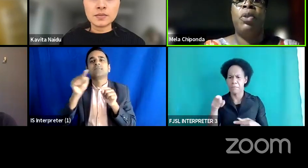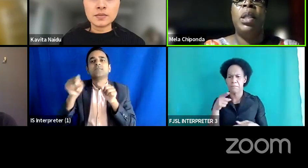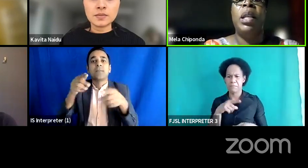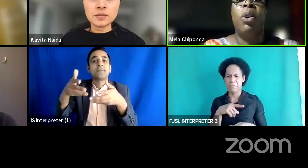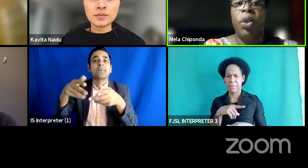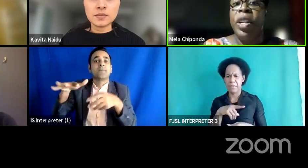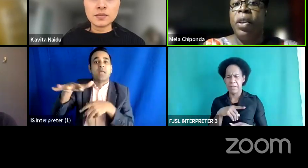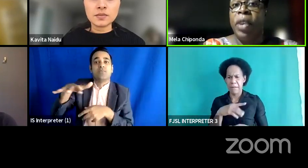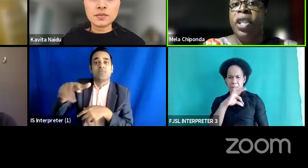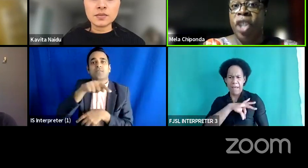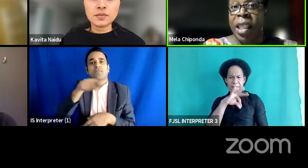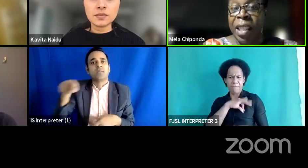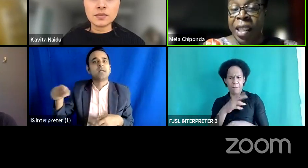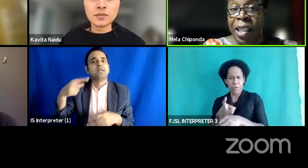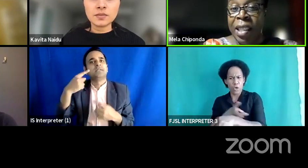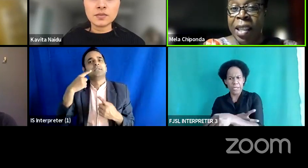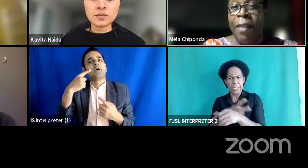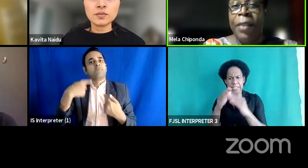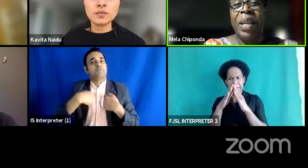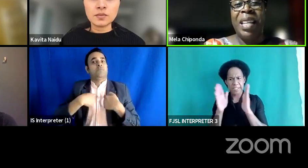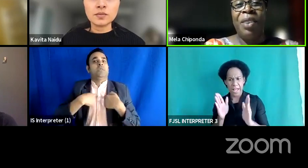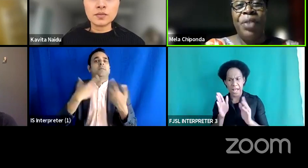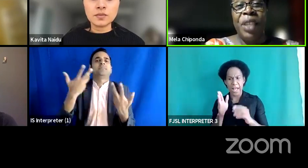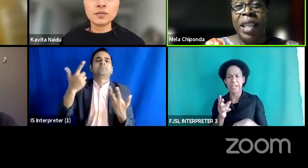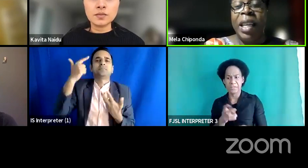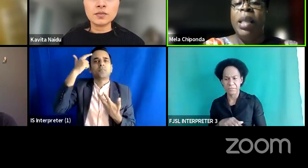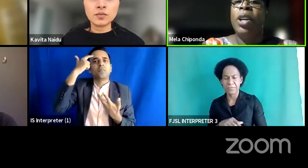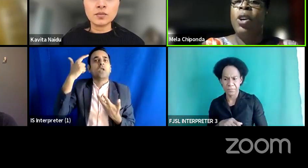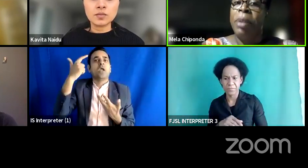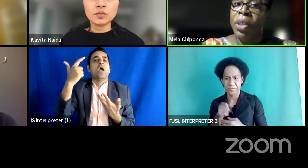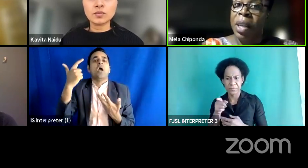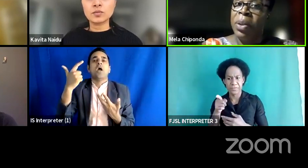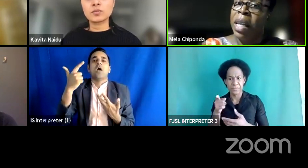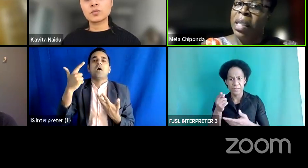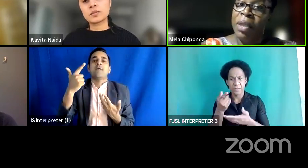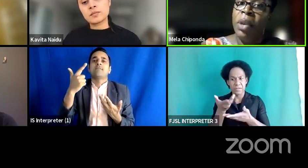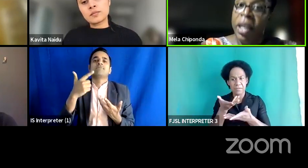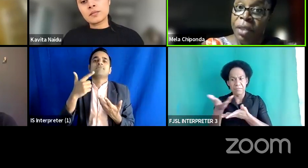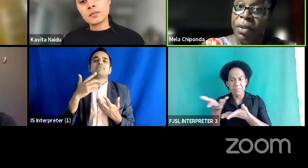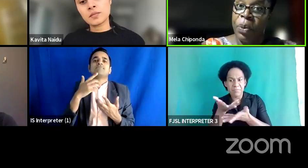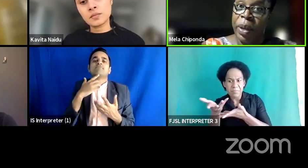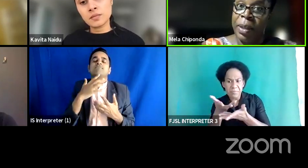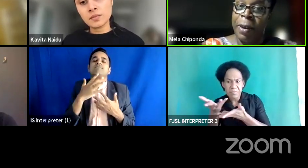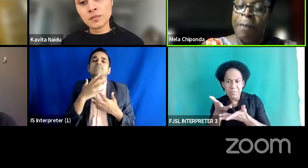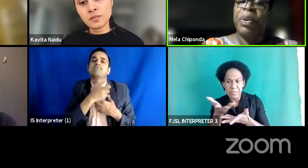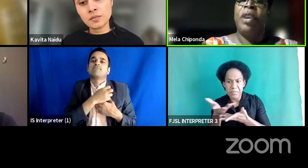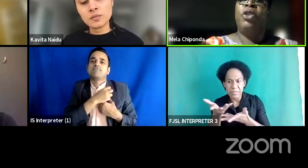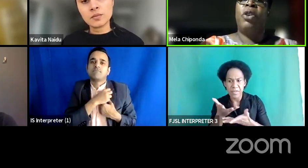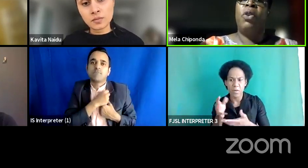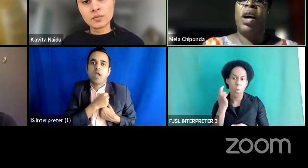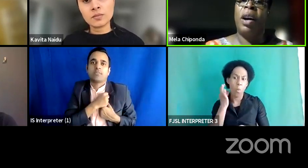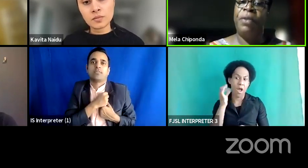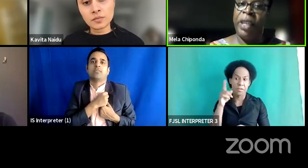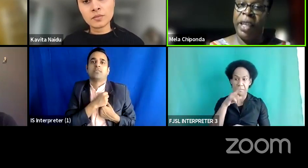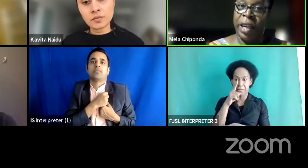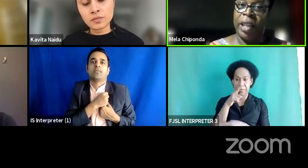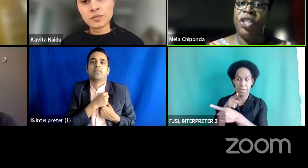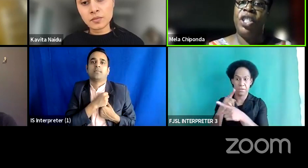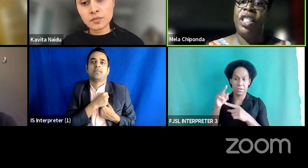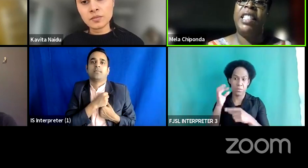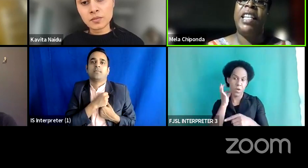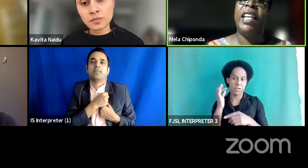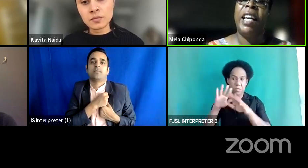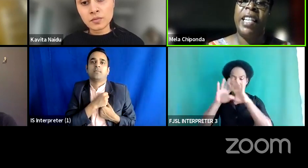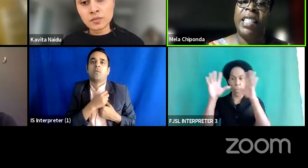talking about the colonial injustices that Africa and the Global South are still living with. You know,